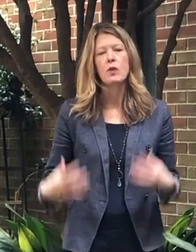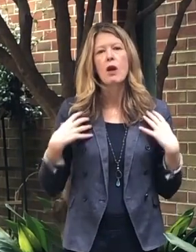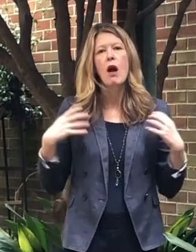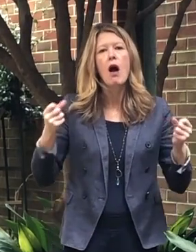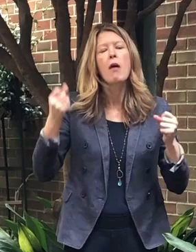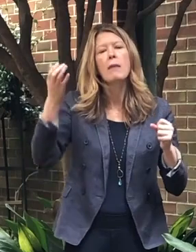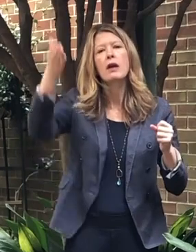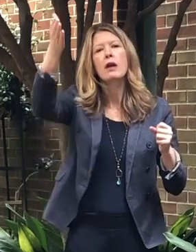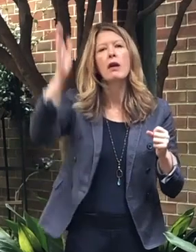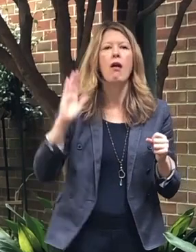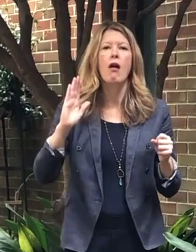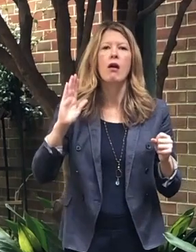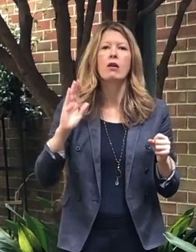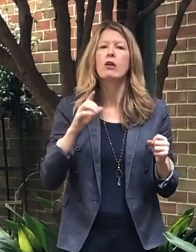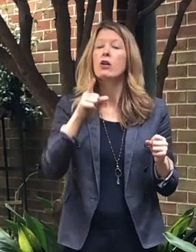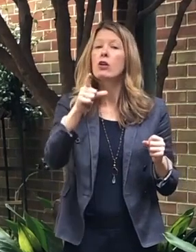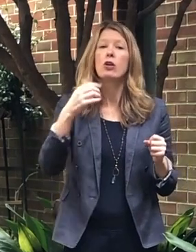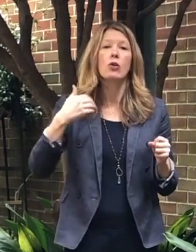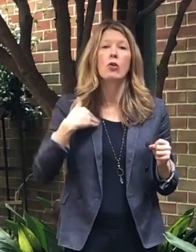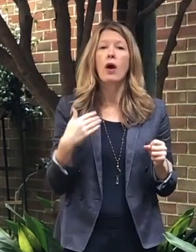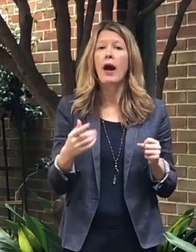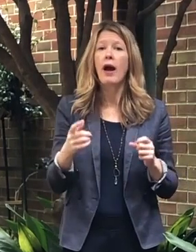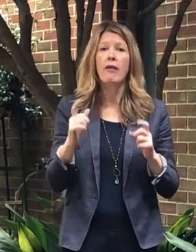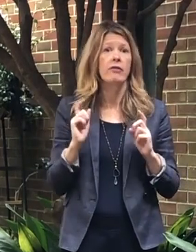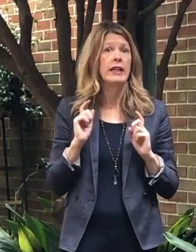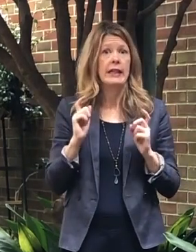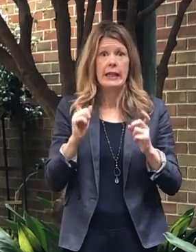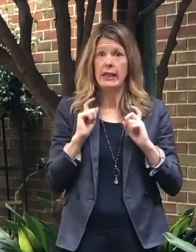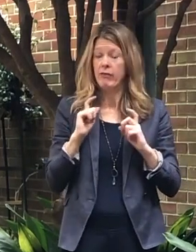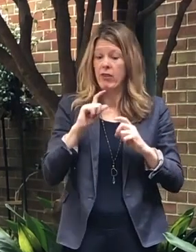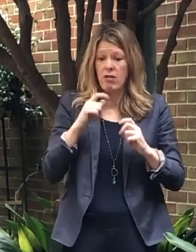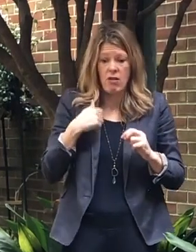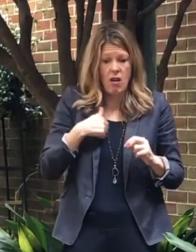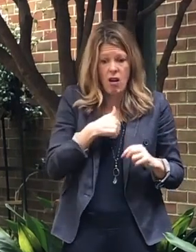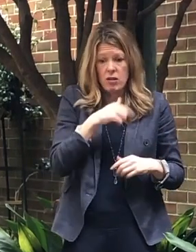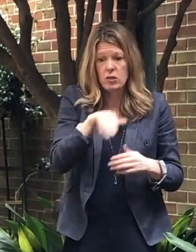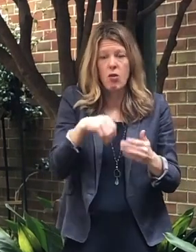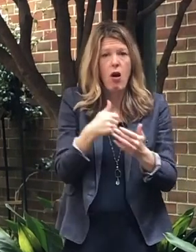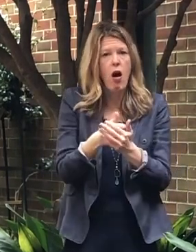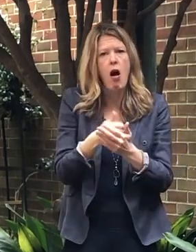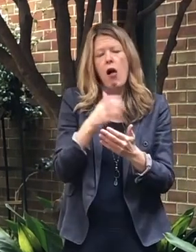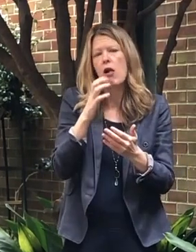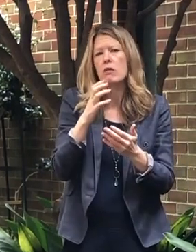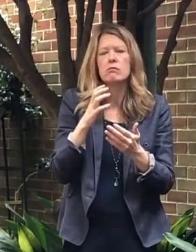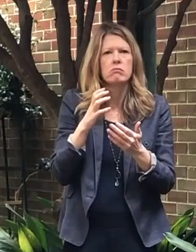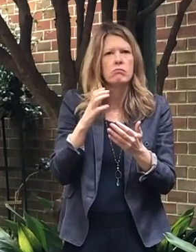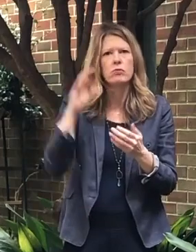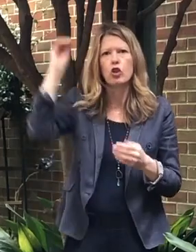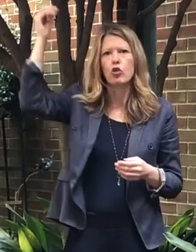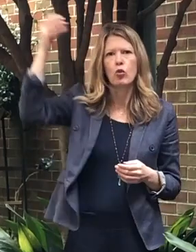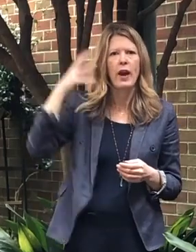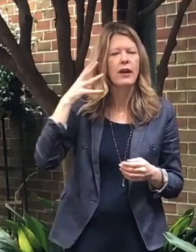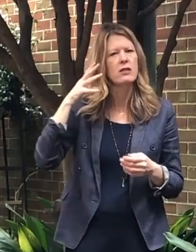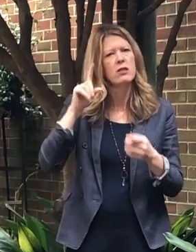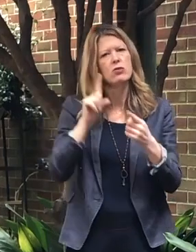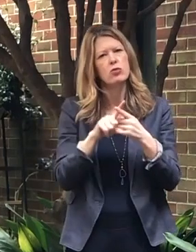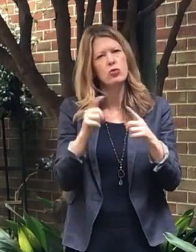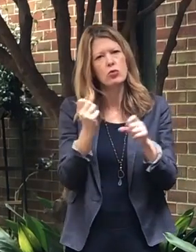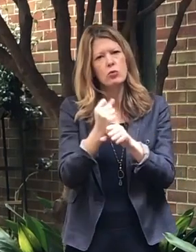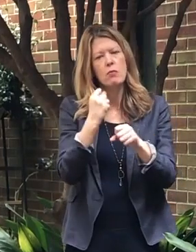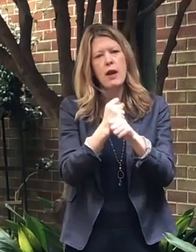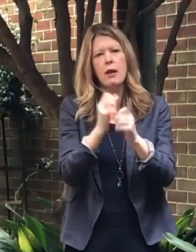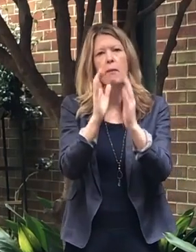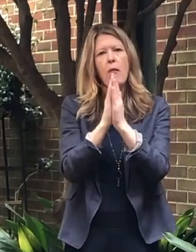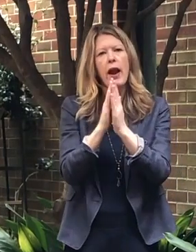Almighty God, you have given us grace at this time with one accord to make our common supplication to